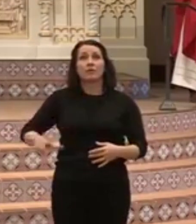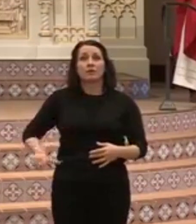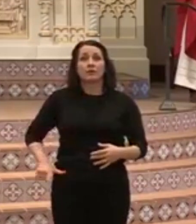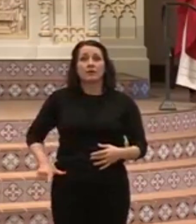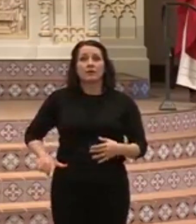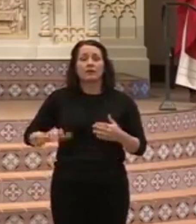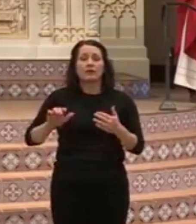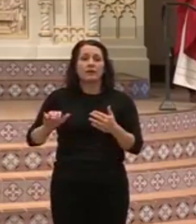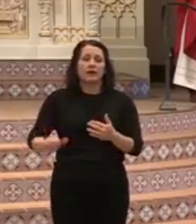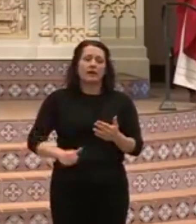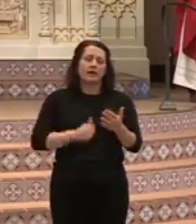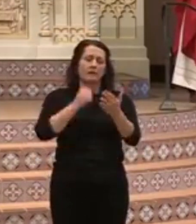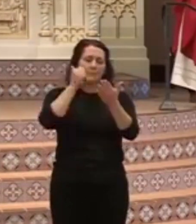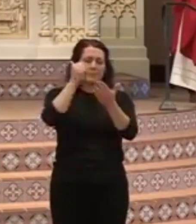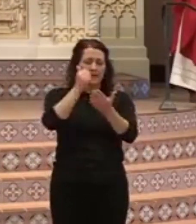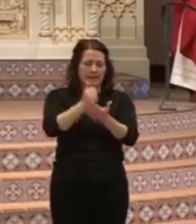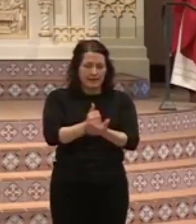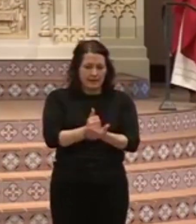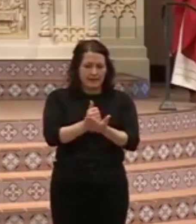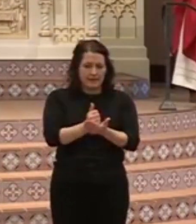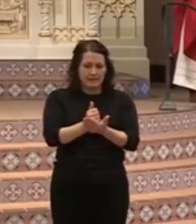Lord.